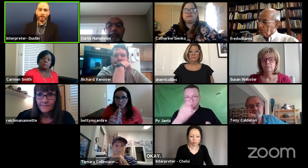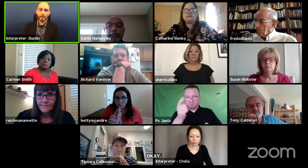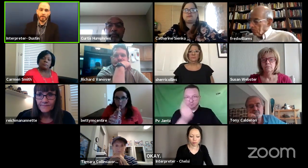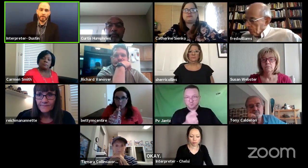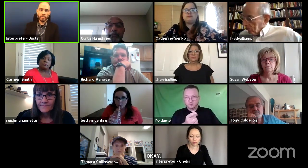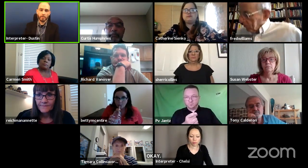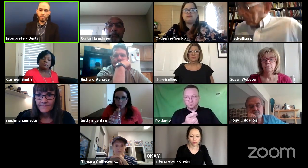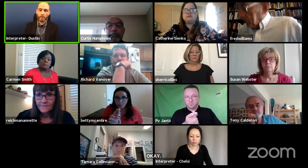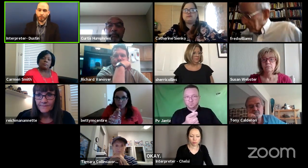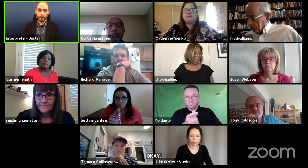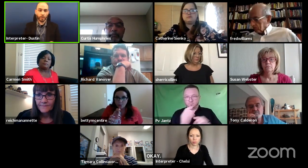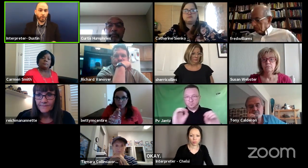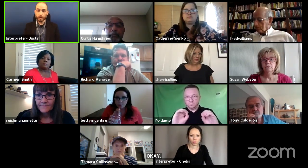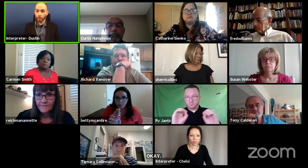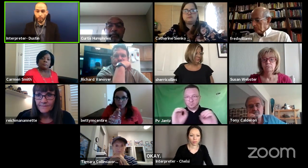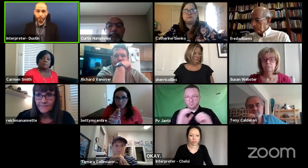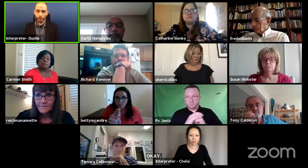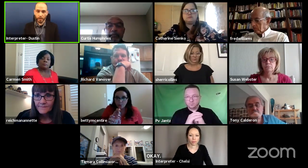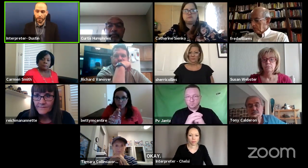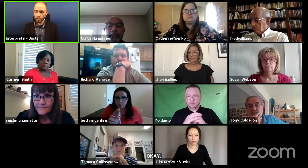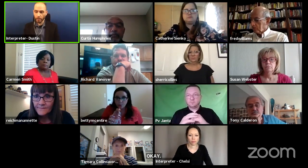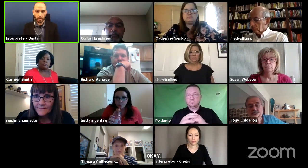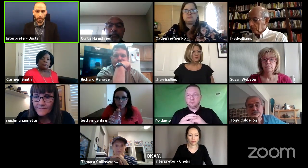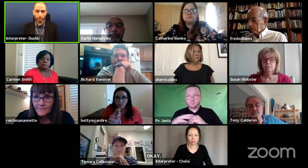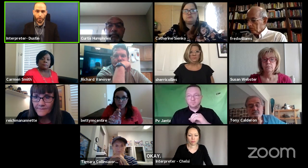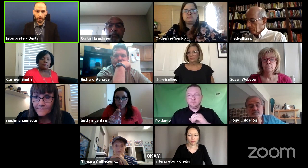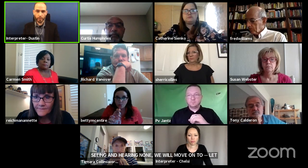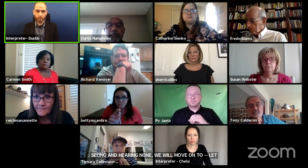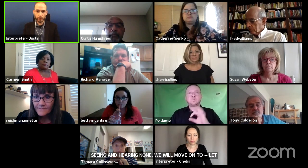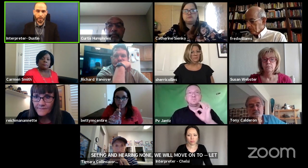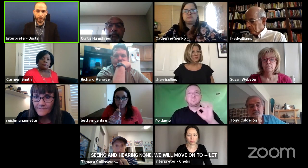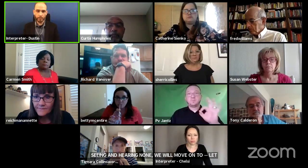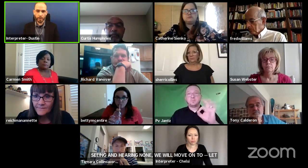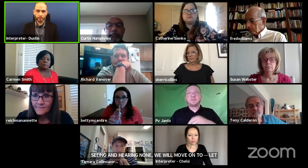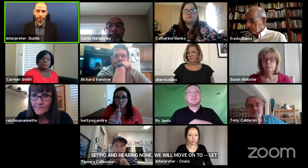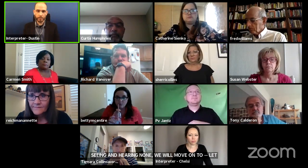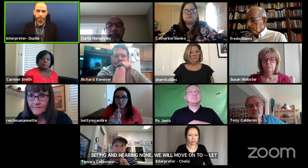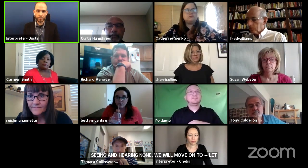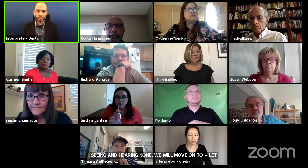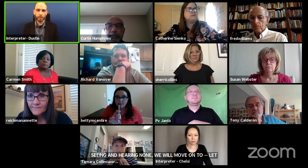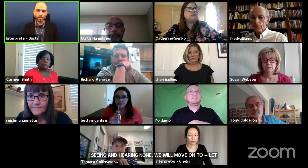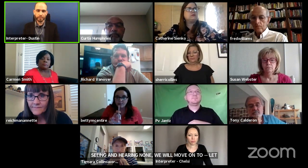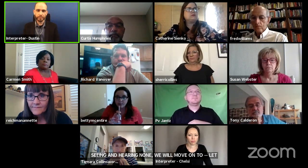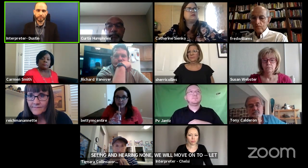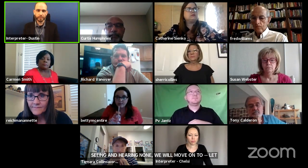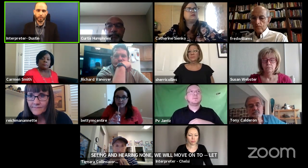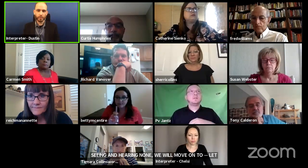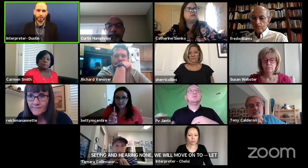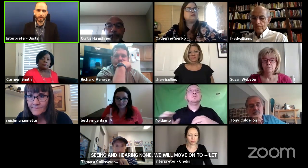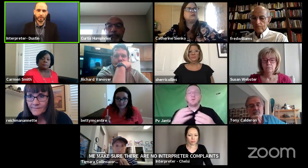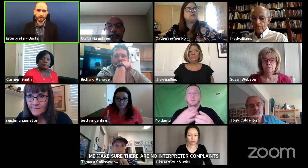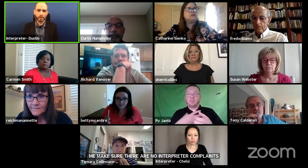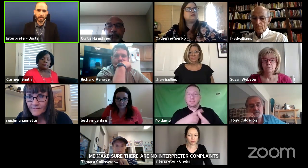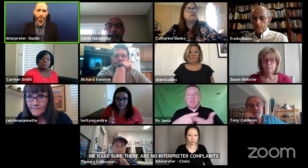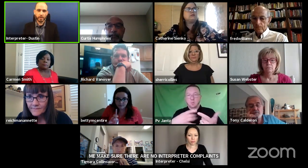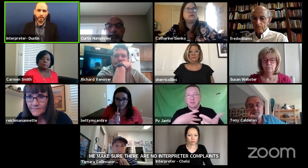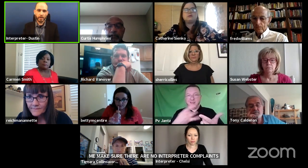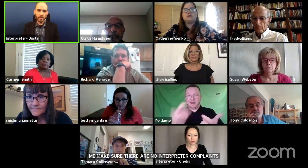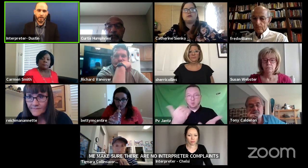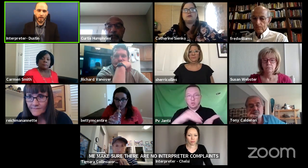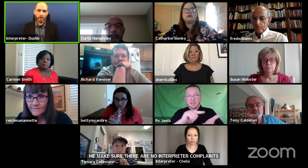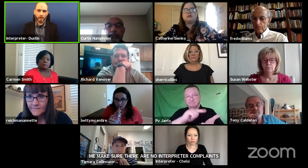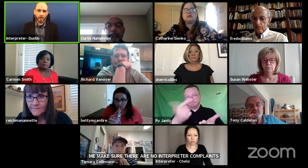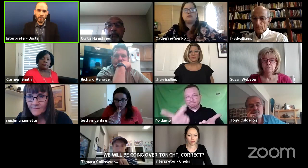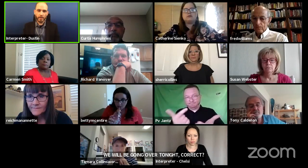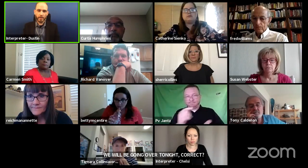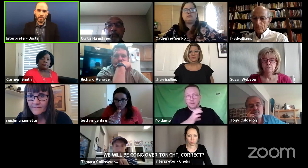just make sure there are no interpreter complaints that we're going to be going over tonight, correct? Okay, perfect.